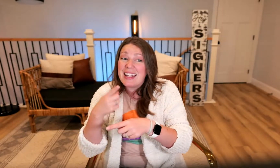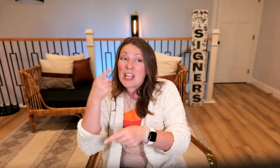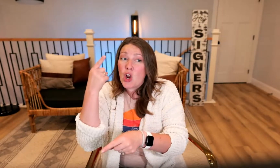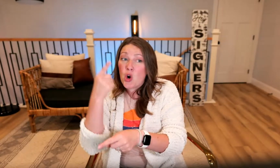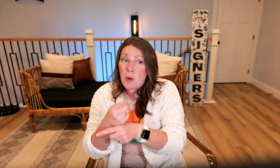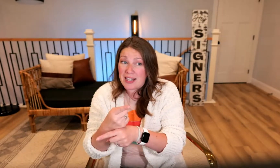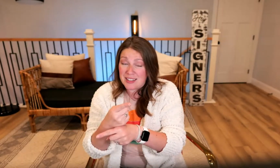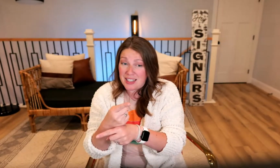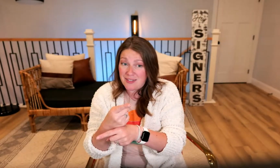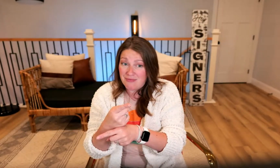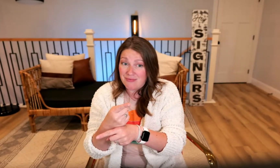signing correctly.